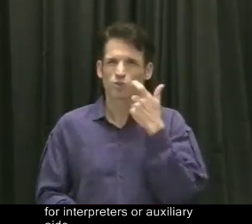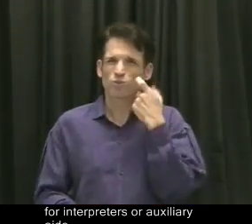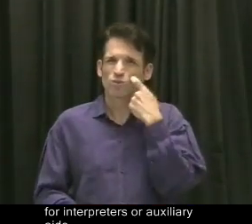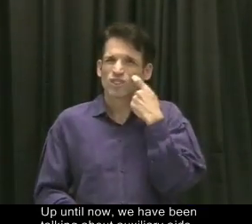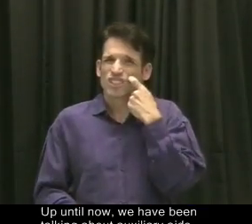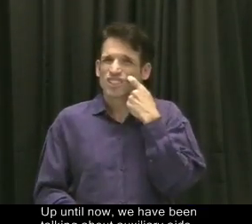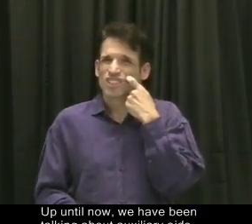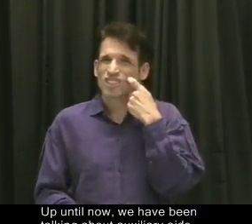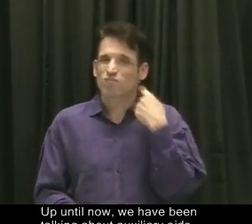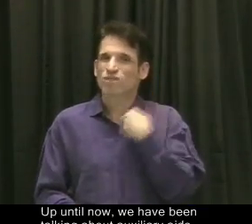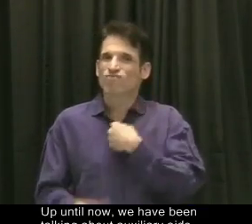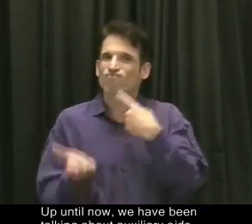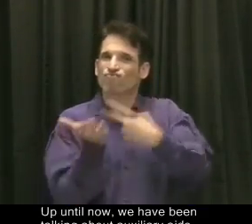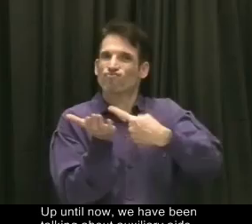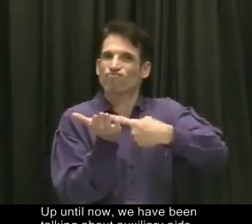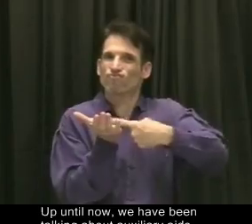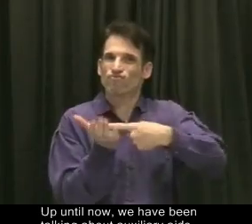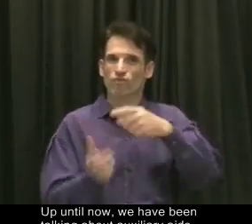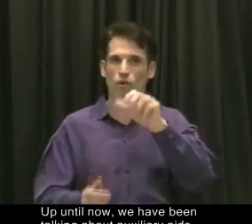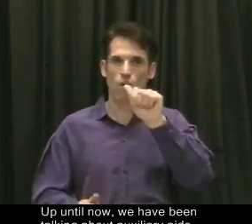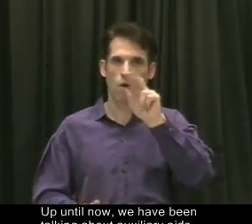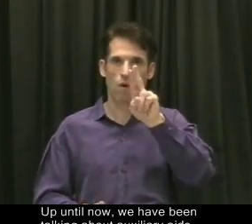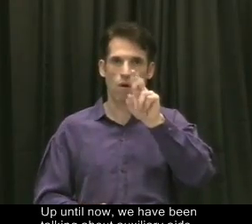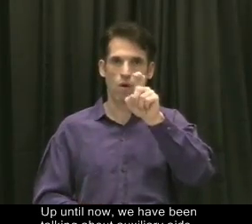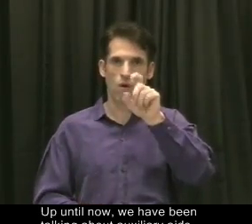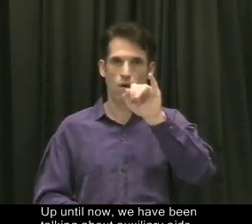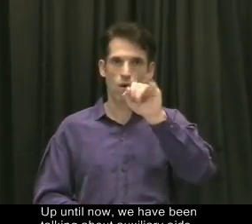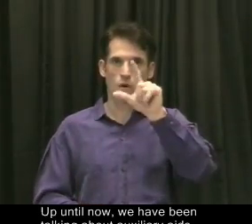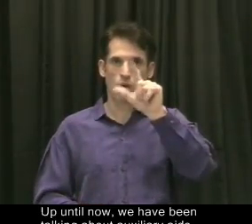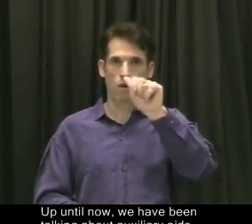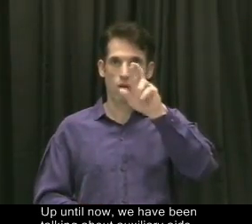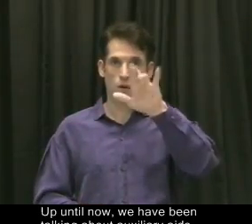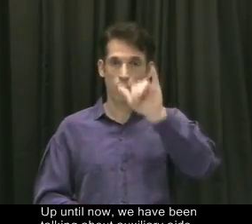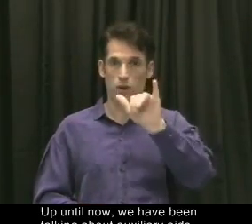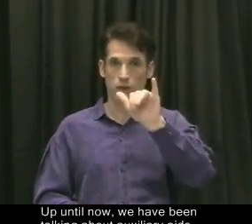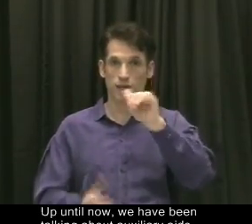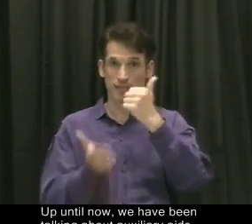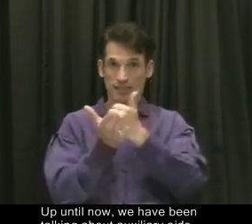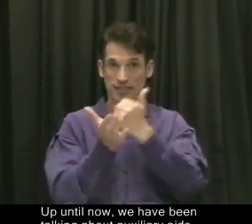Up until now, we have been talking about auxiliary aids.